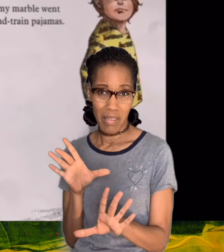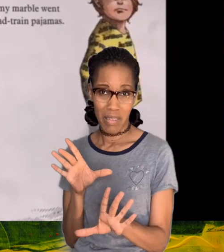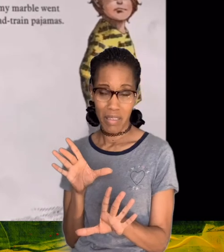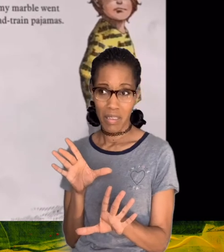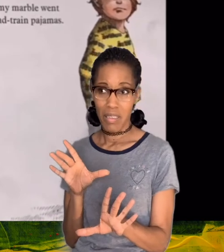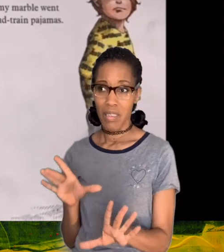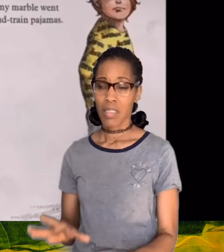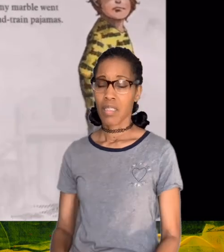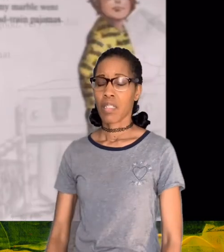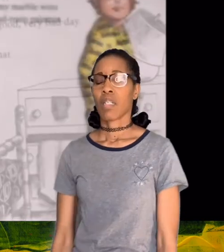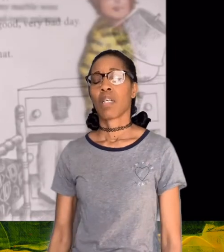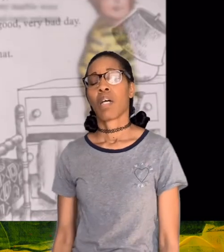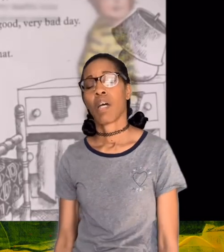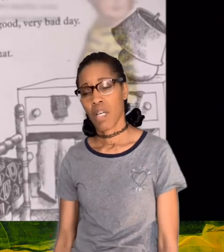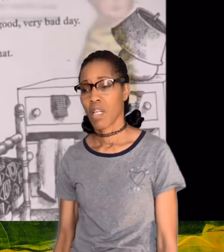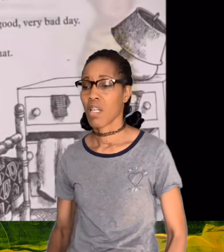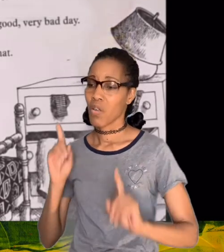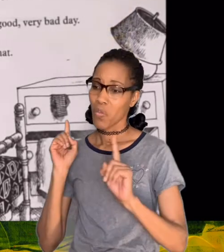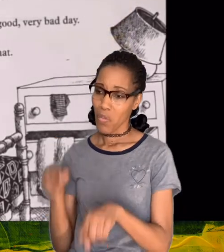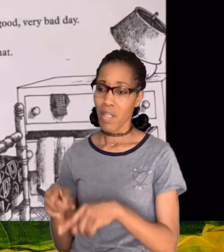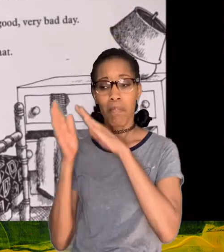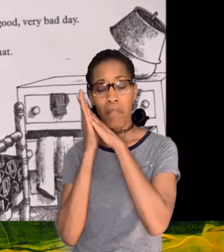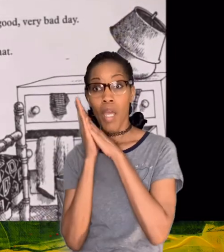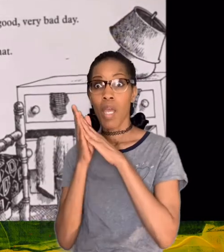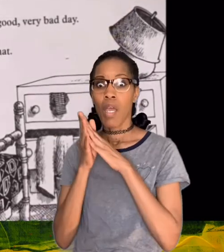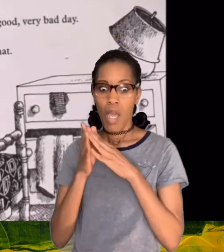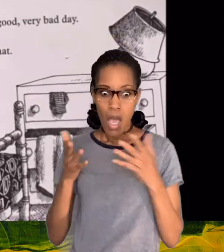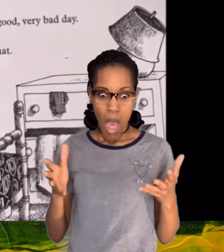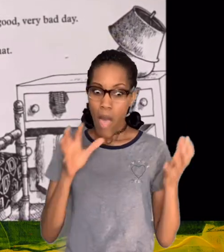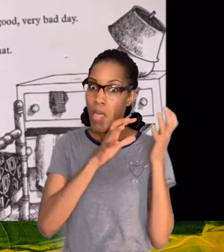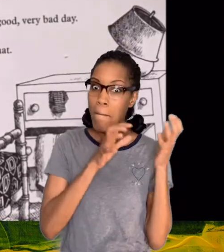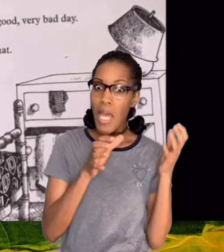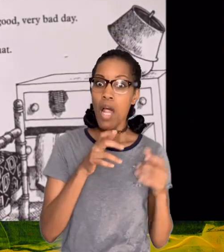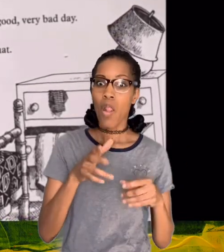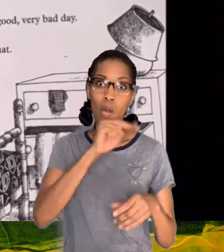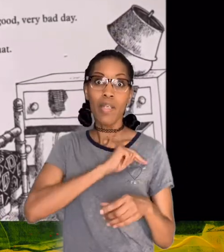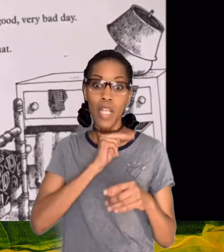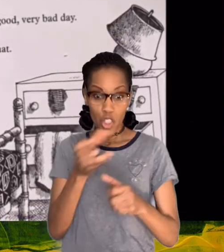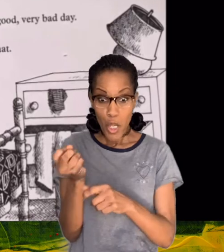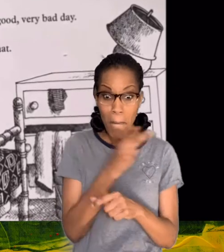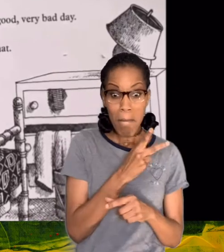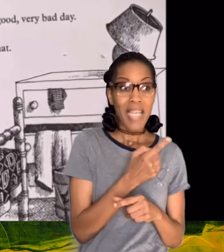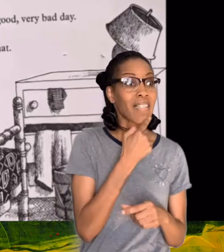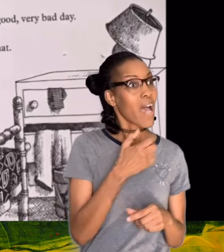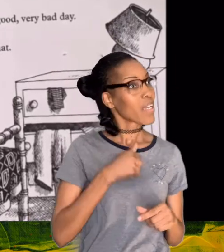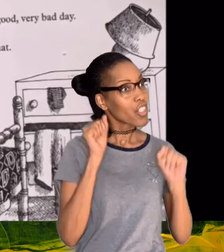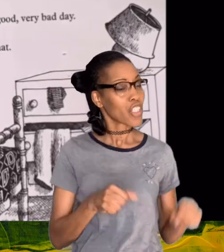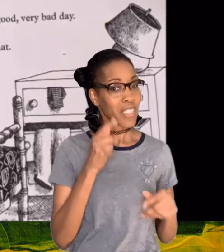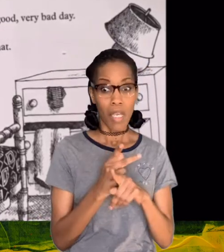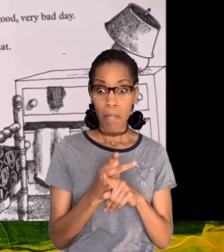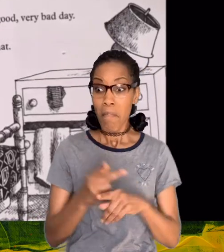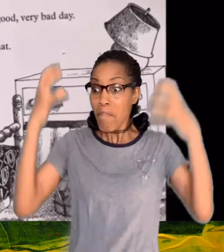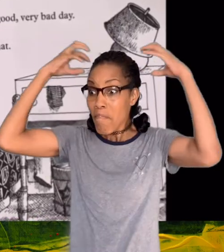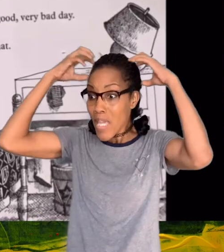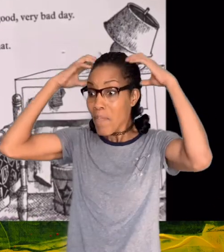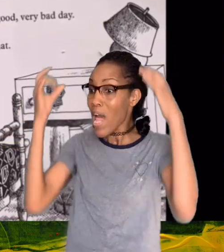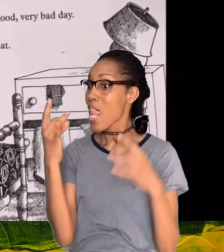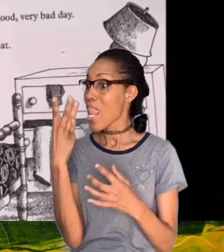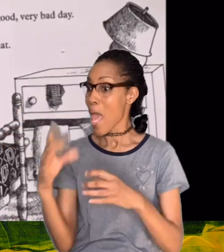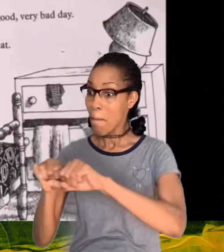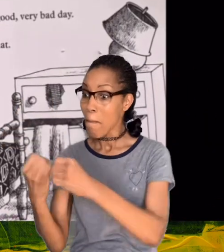My bath was too hot. I got soap in my eyes. My marble went down the drain, and I had to wear